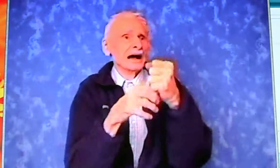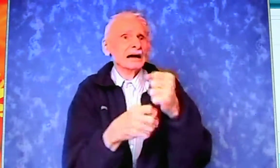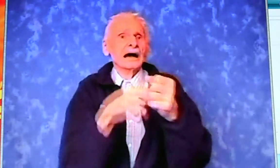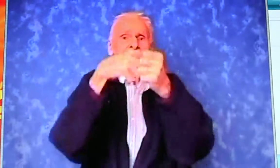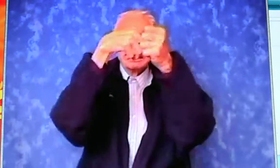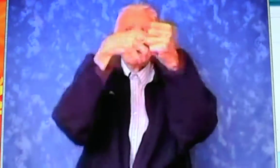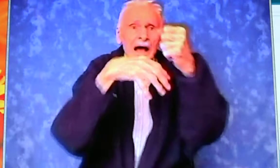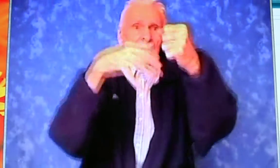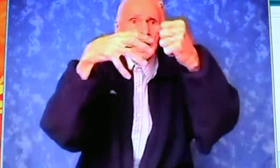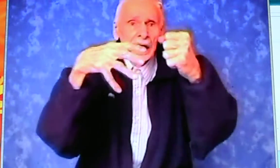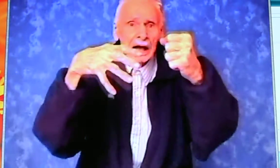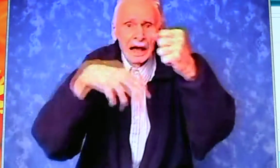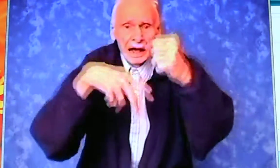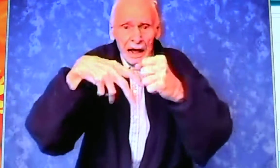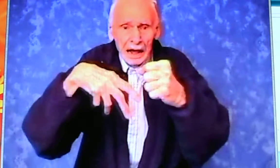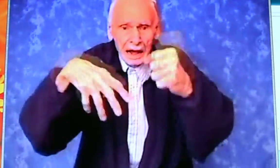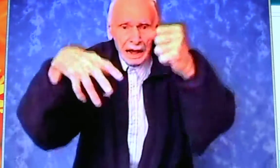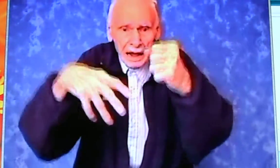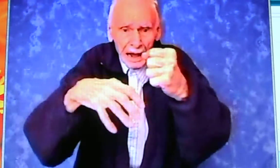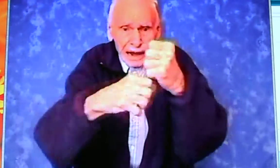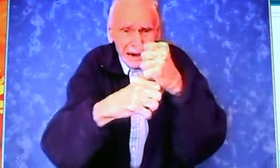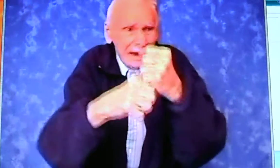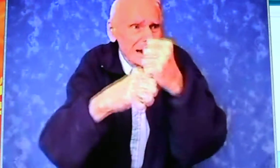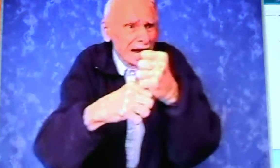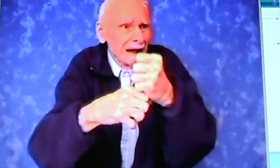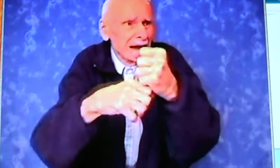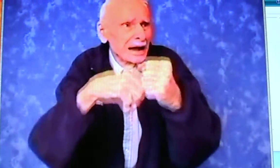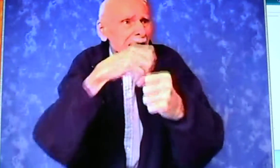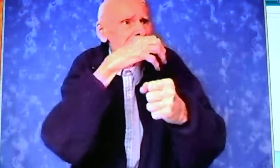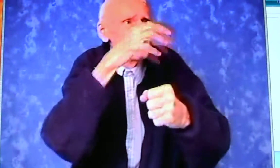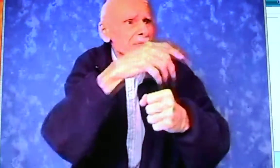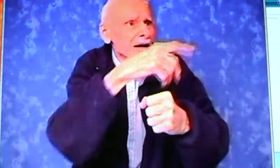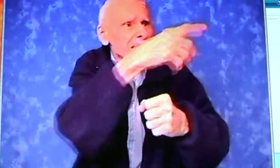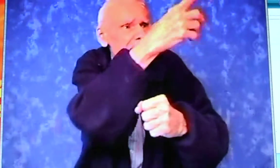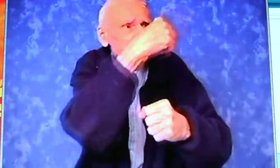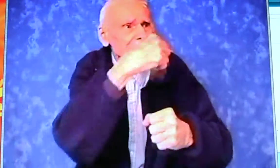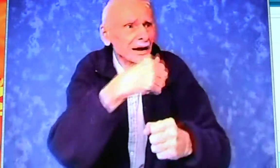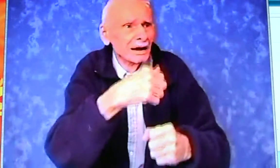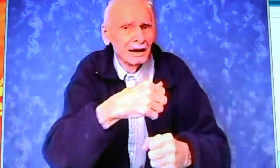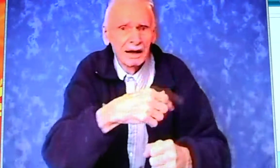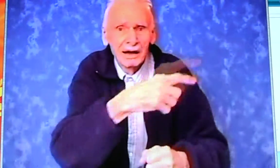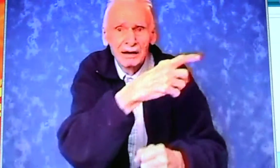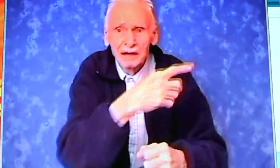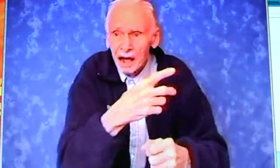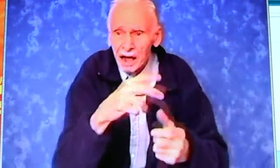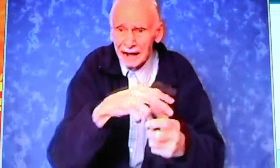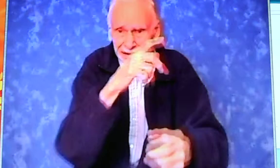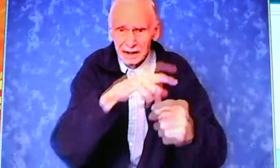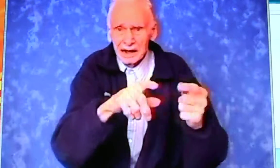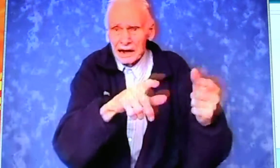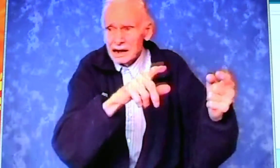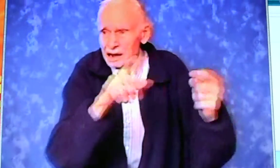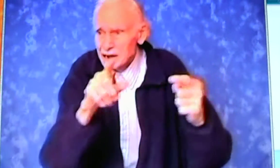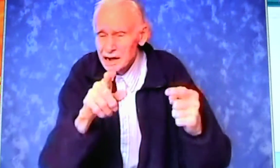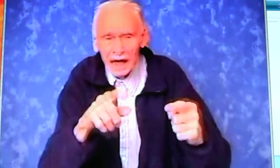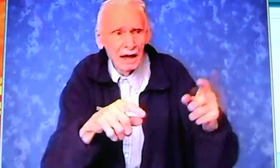tails. And I remember when it slapped me in the face, I grabbed the tail, but the cow started moving and began pulling me in